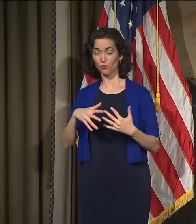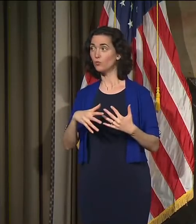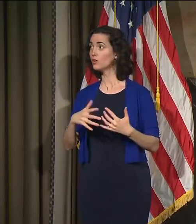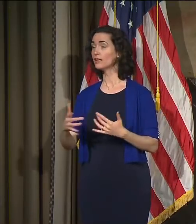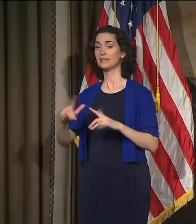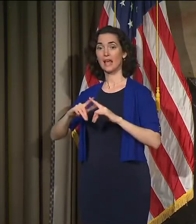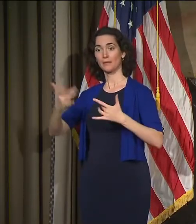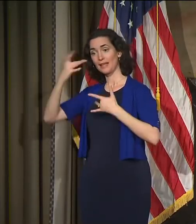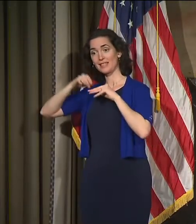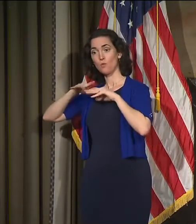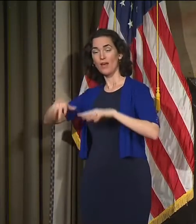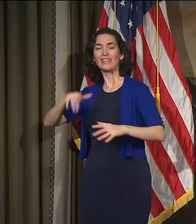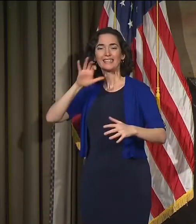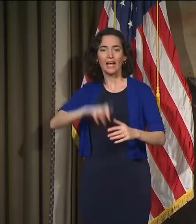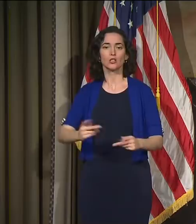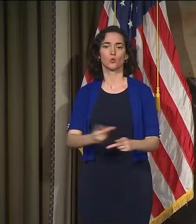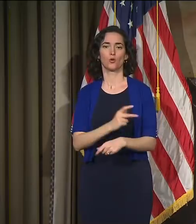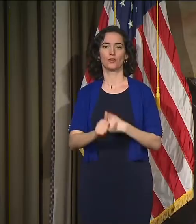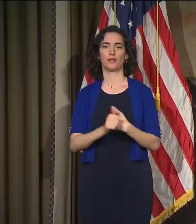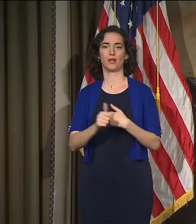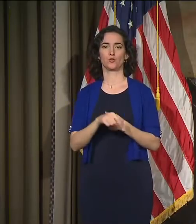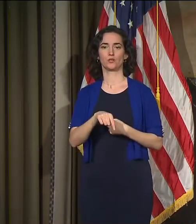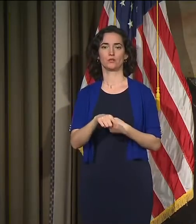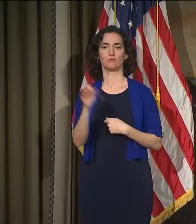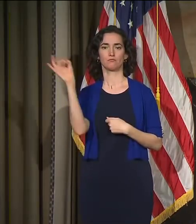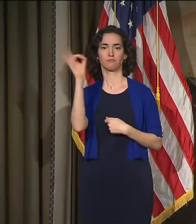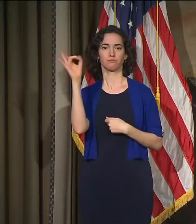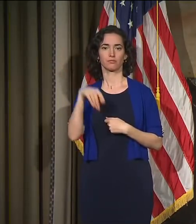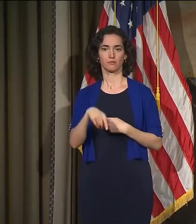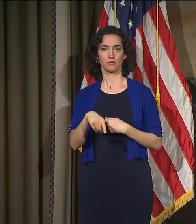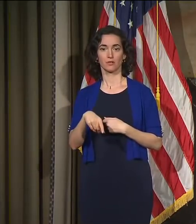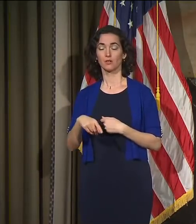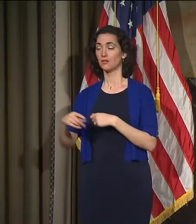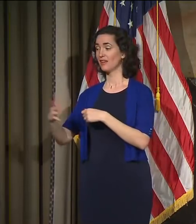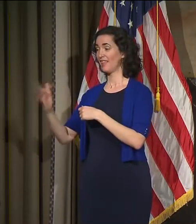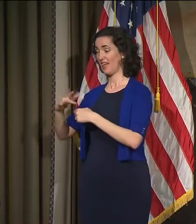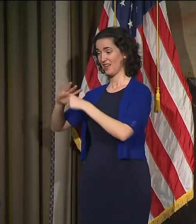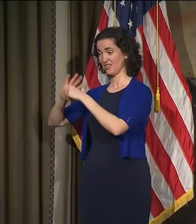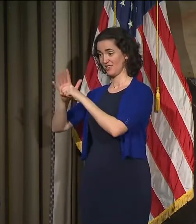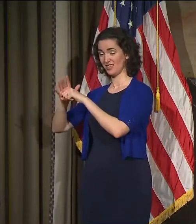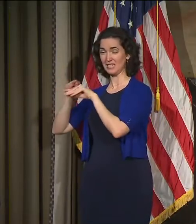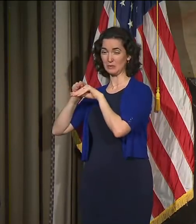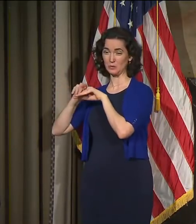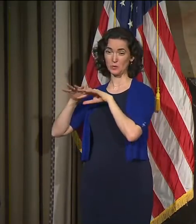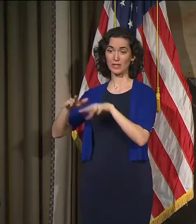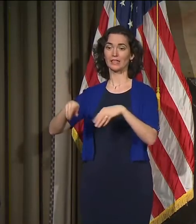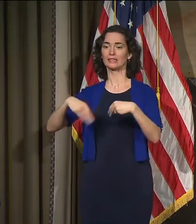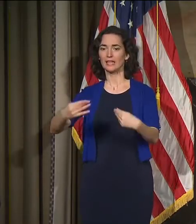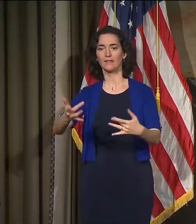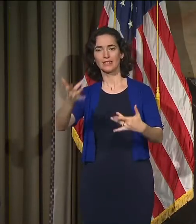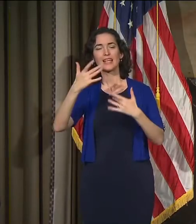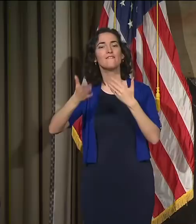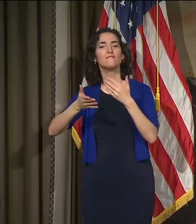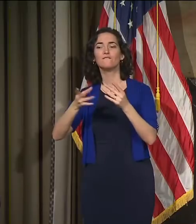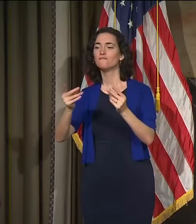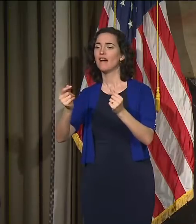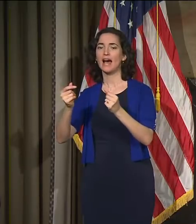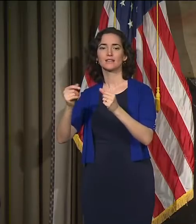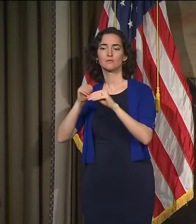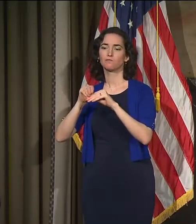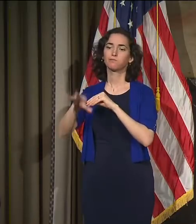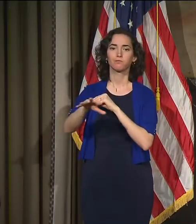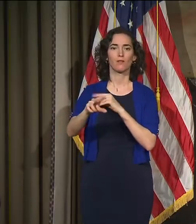like we have right now, with a virus that causes a disease. It's easily transmitted,